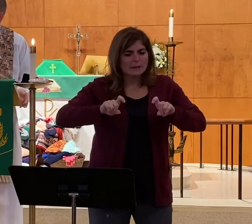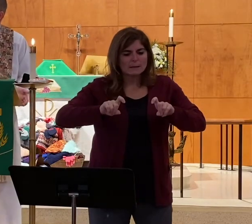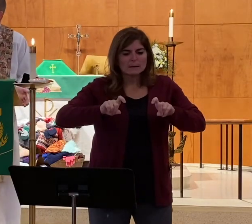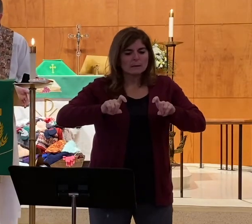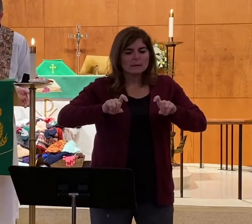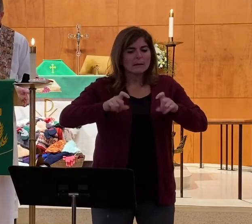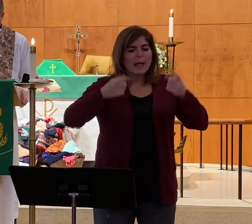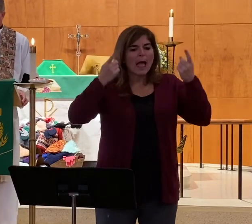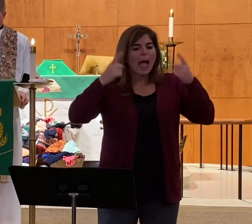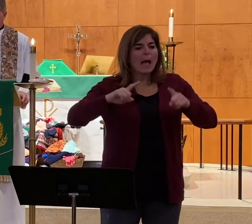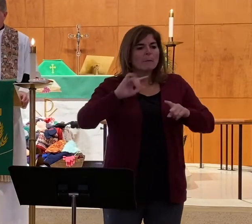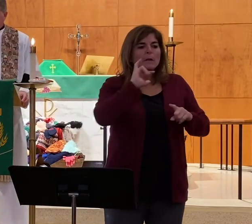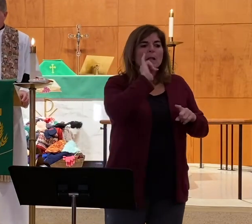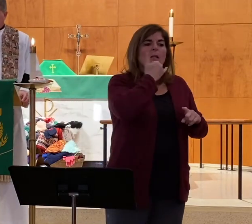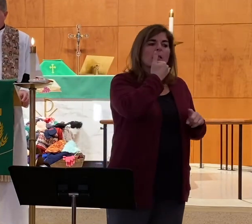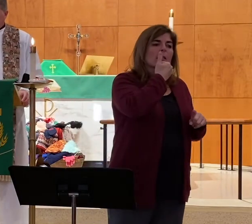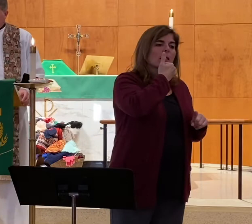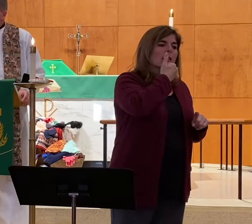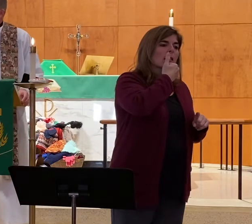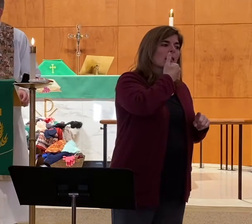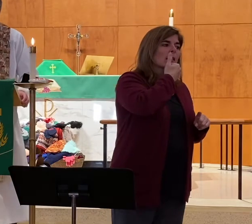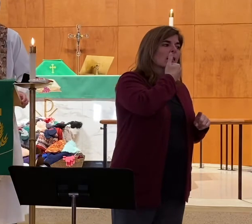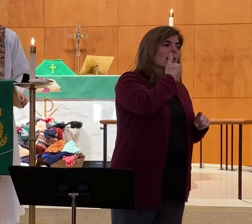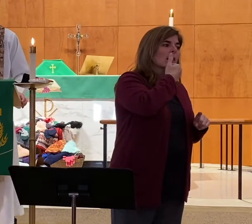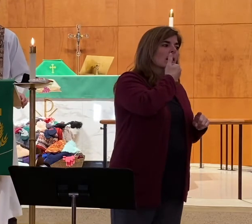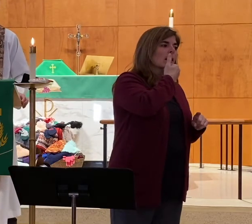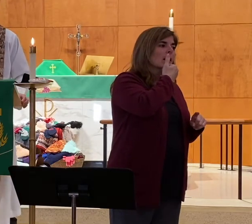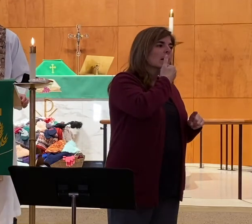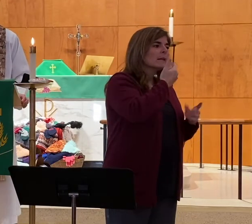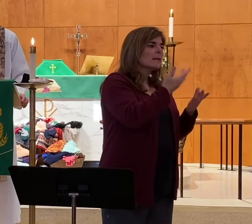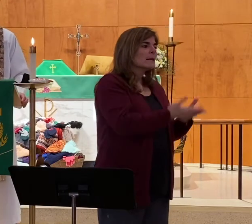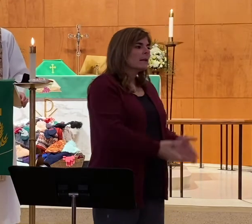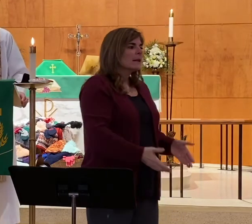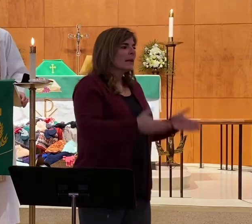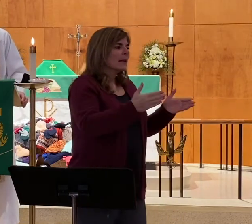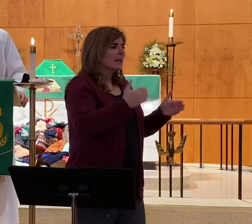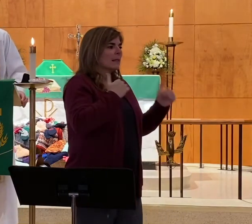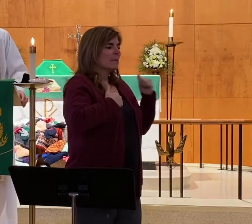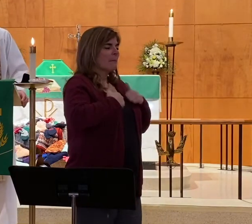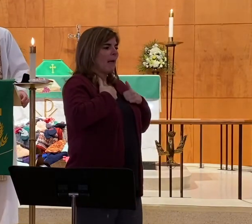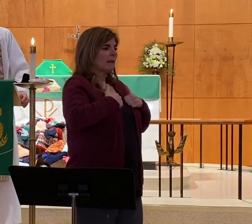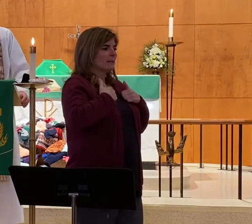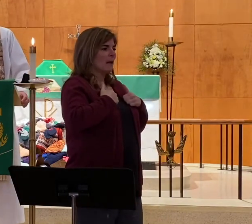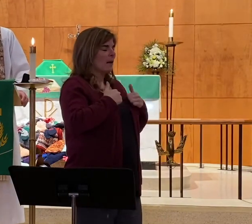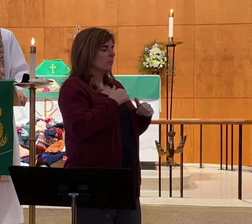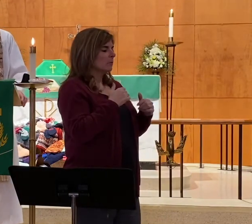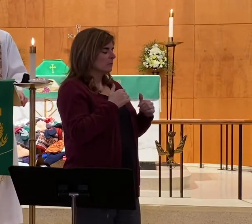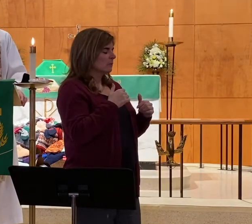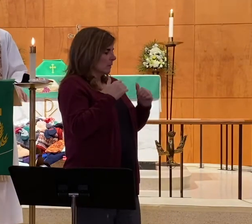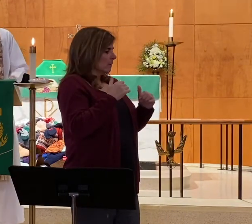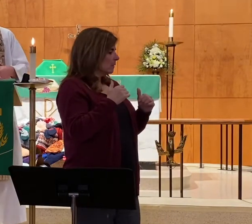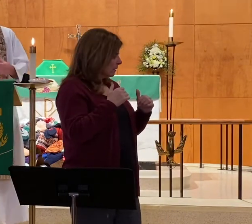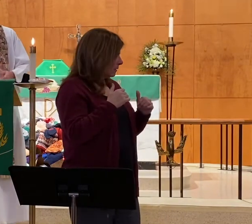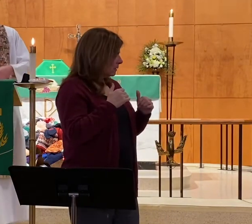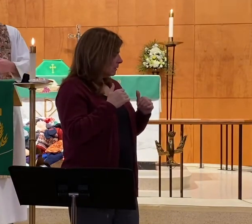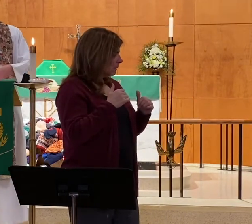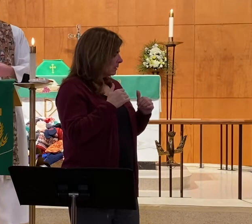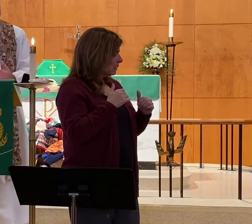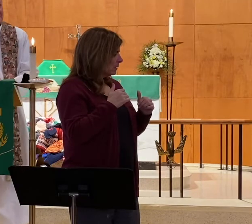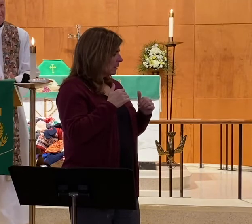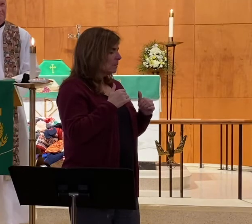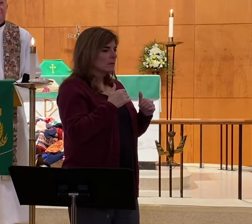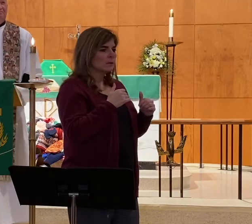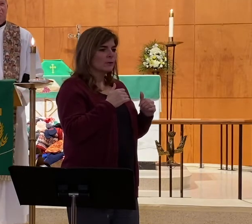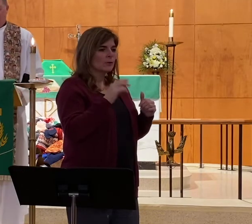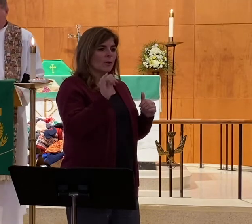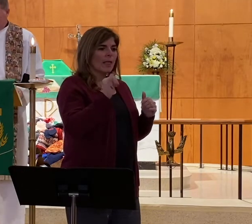Rather, his find came as an unexpected surprise. It's almost as if the truth found